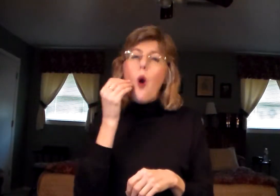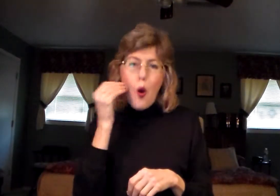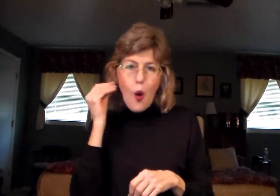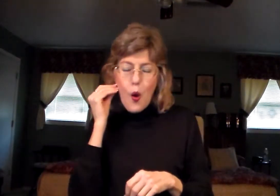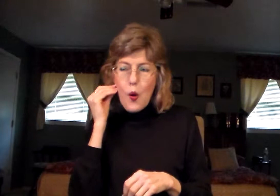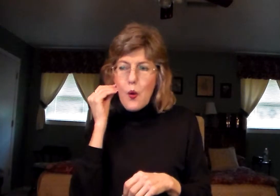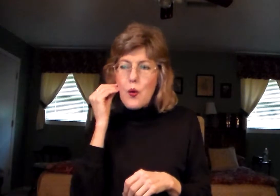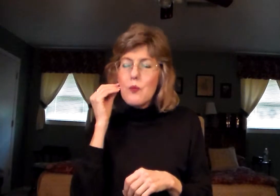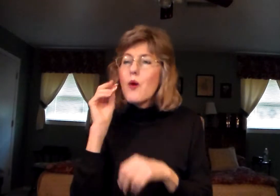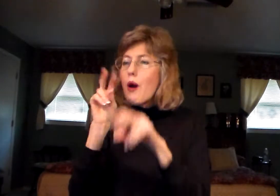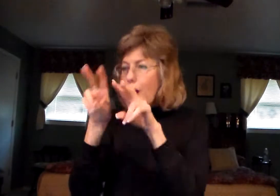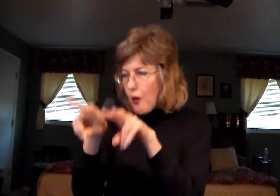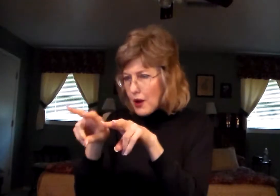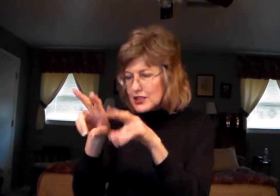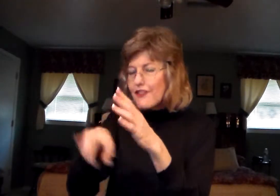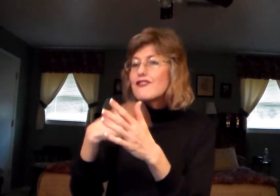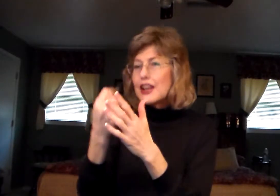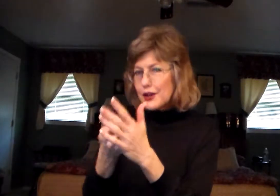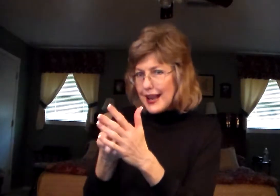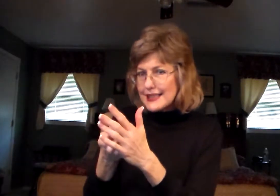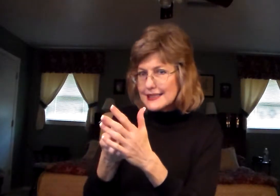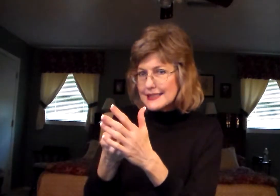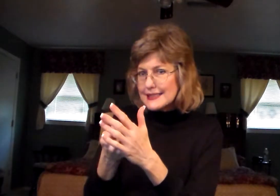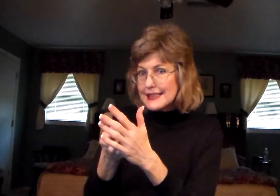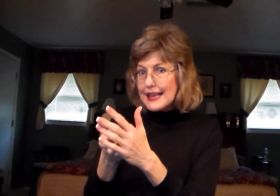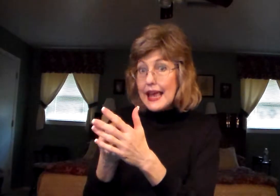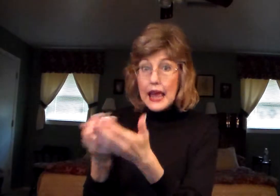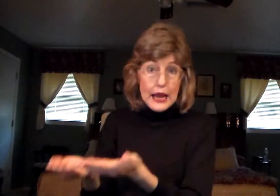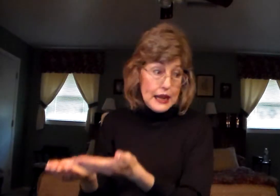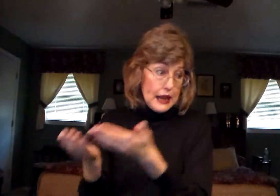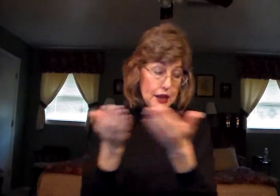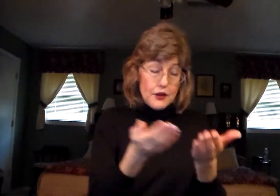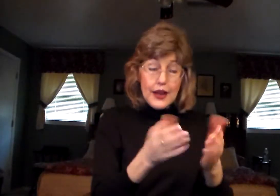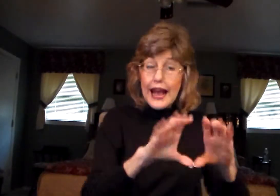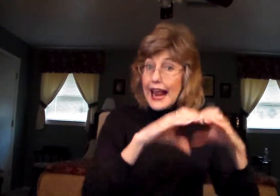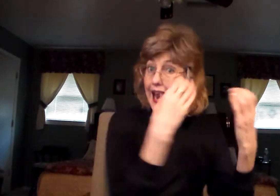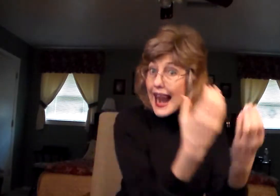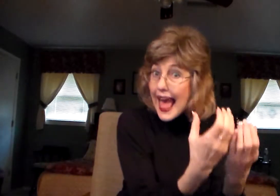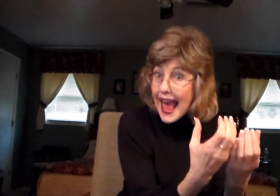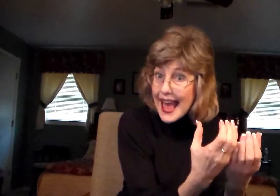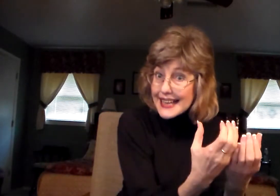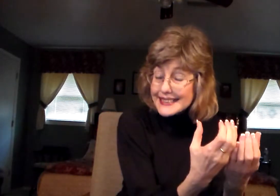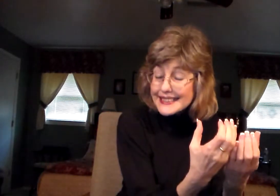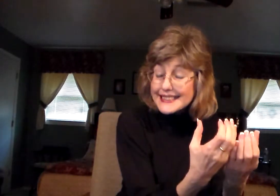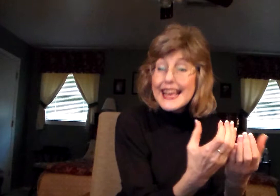videos. When you're in class, though, that's where we're going to have that time where we can now have